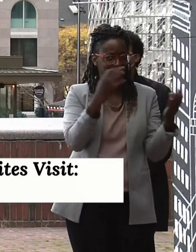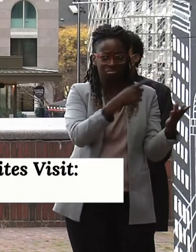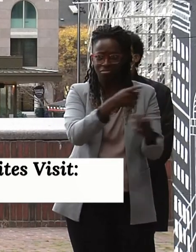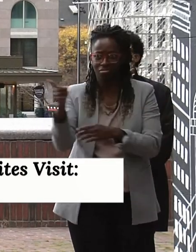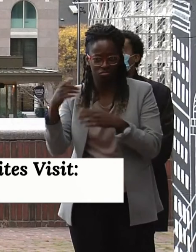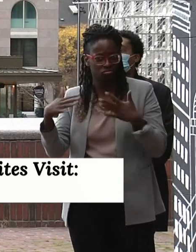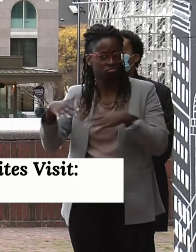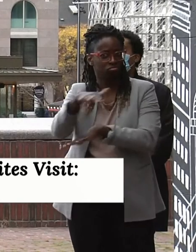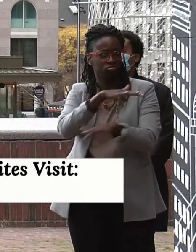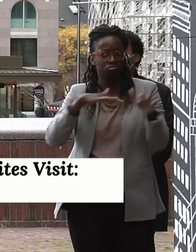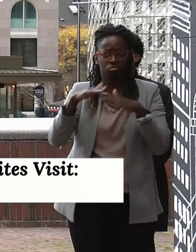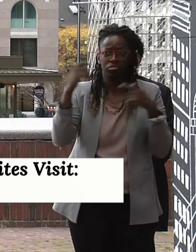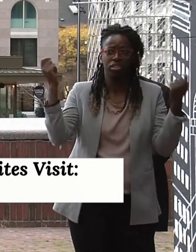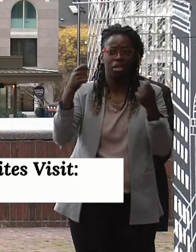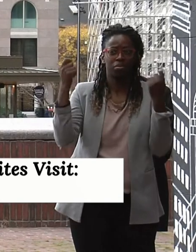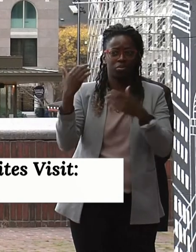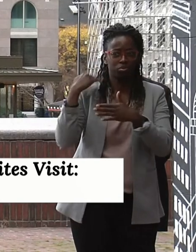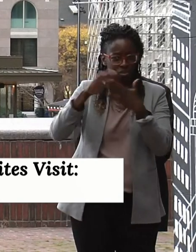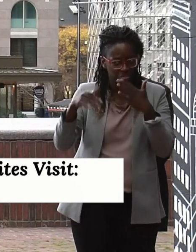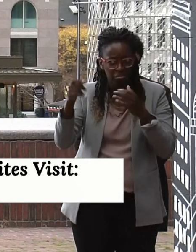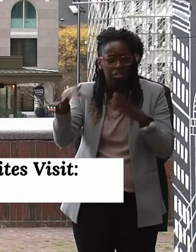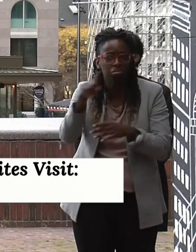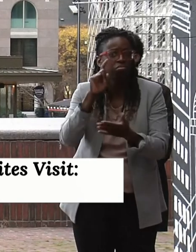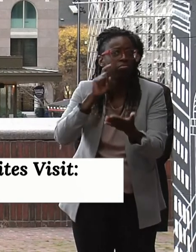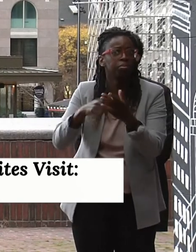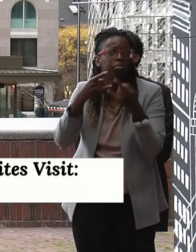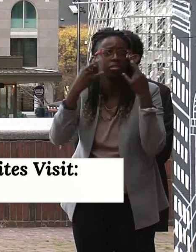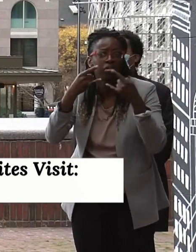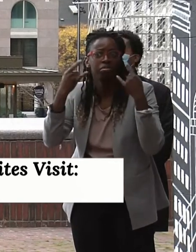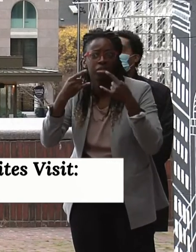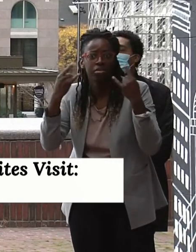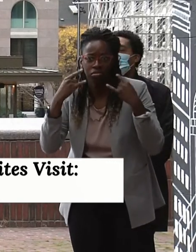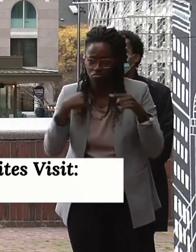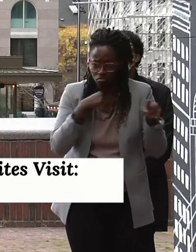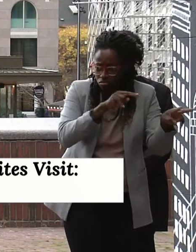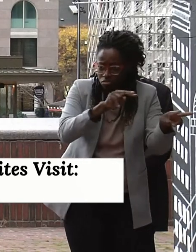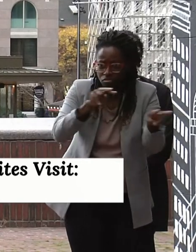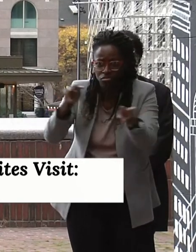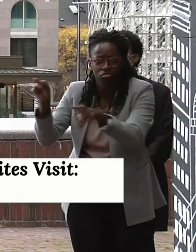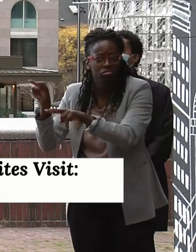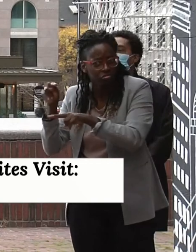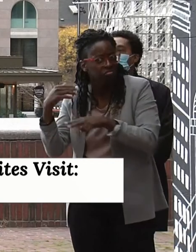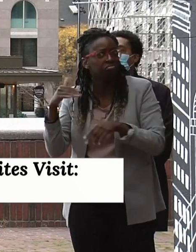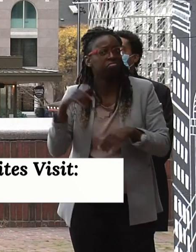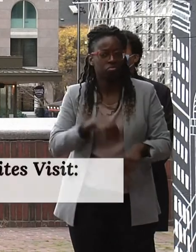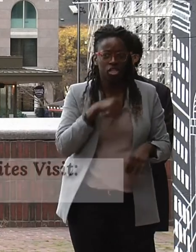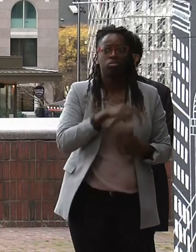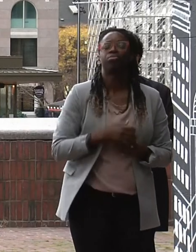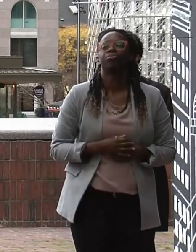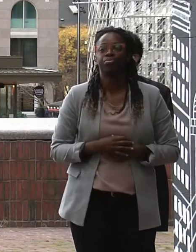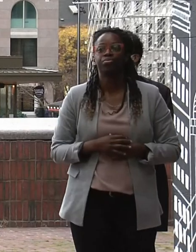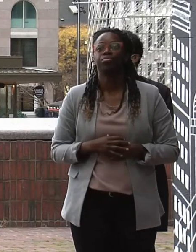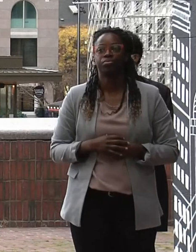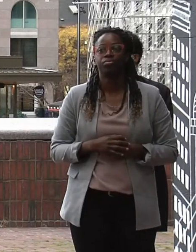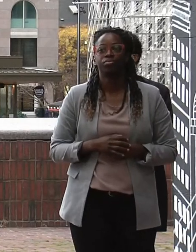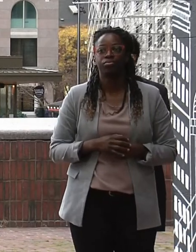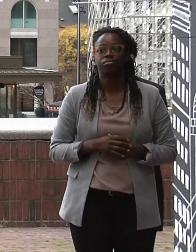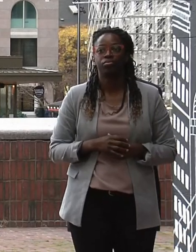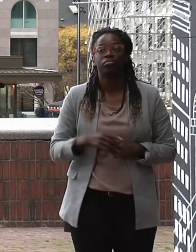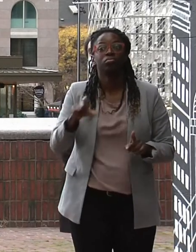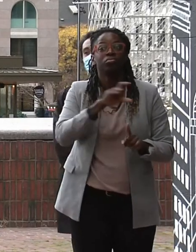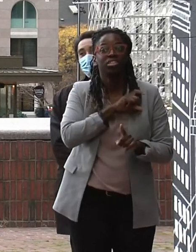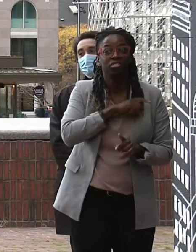The vast majority of people were wearing masks. We just wanted to monitor the crowd to make sure everyone was having masks on. I want to thank all the people. I want to thank the police department,